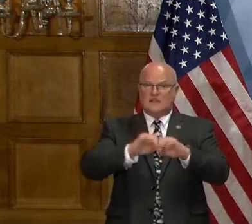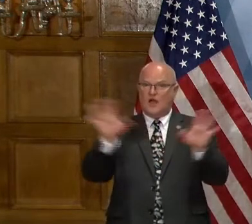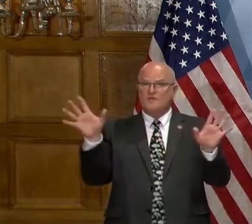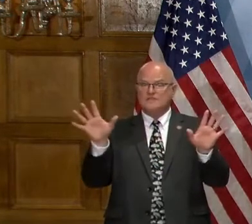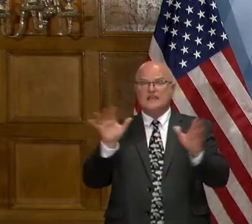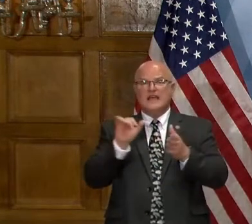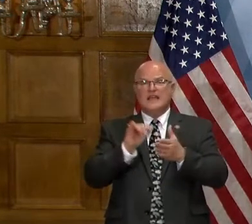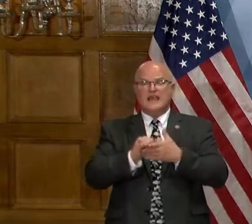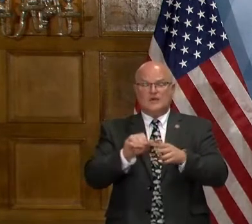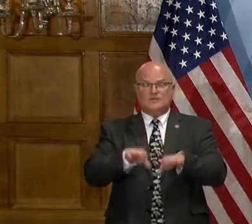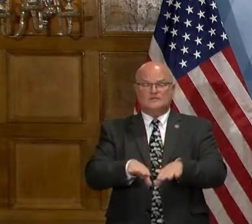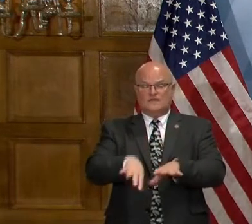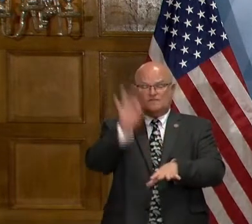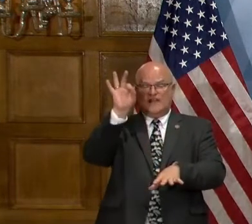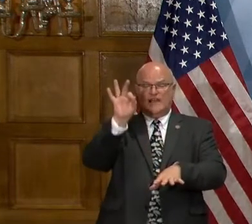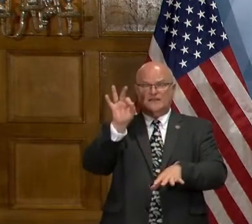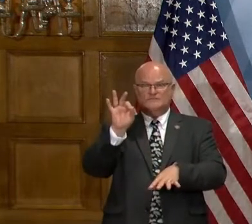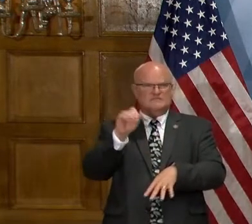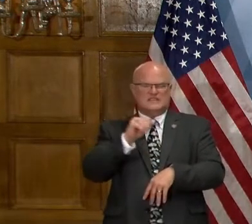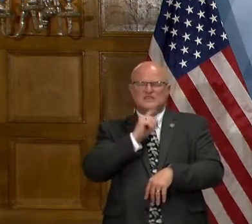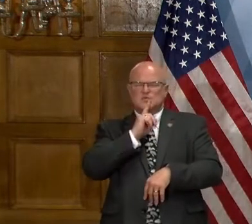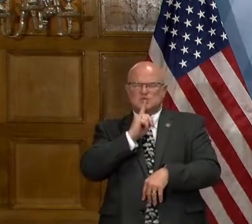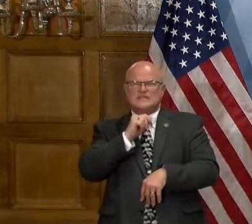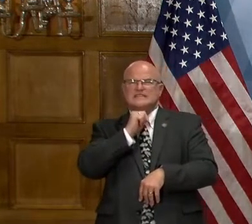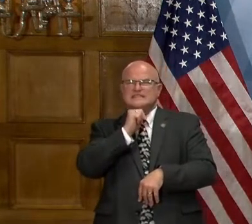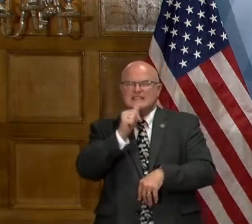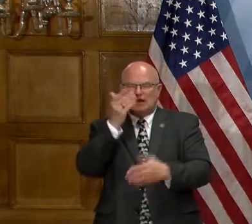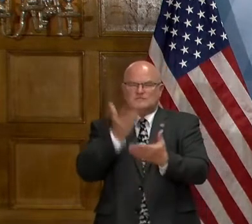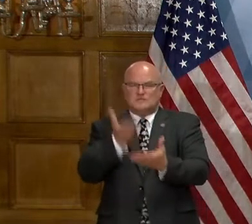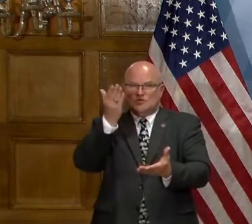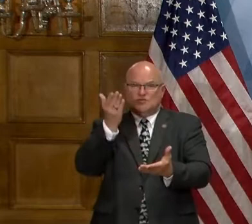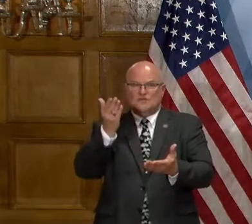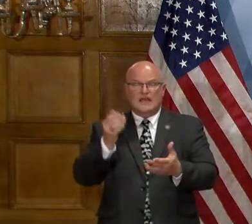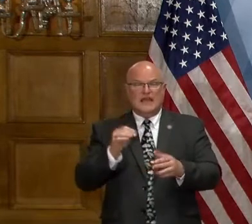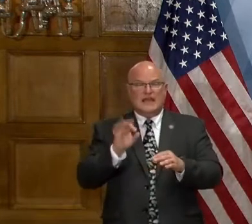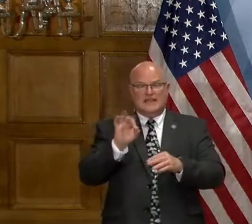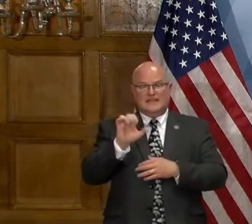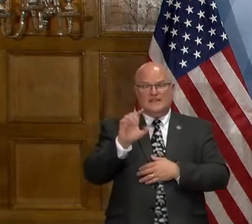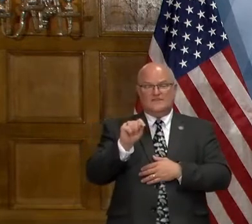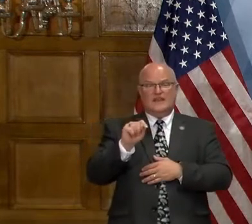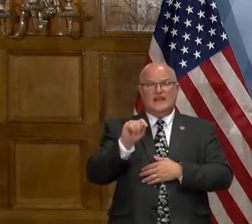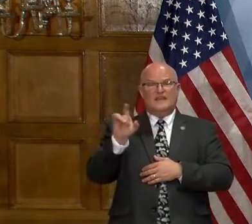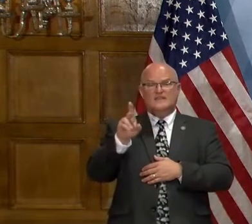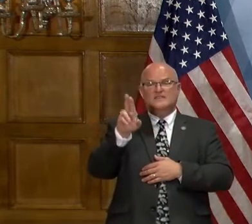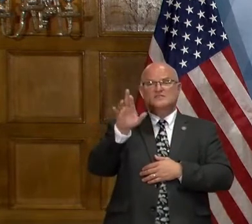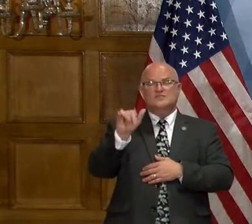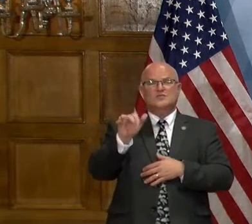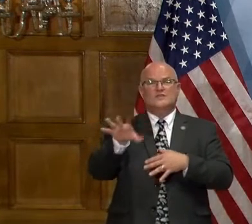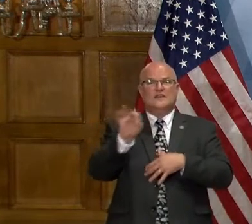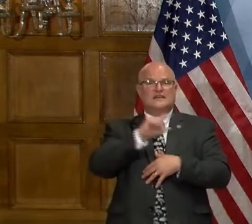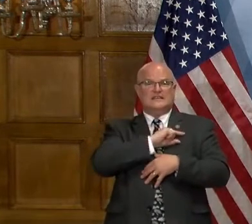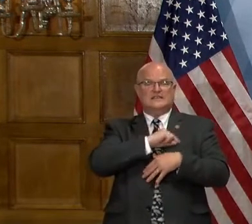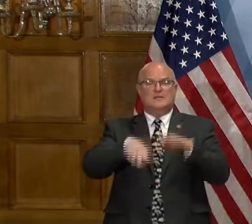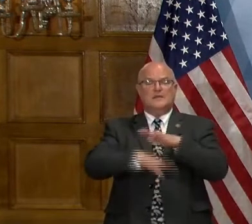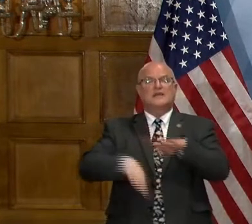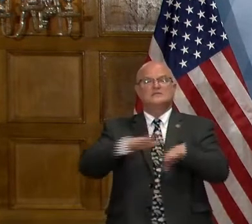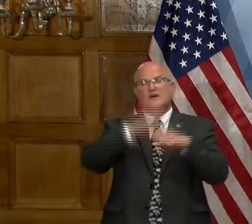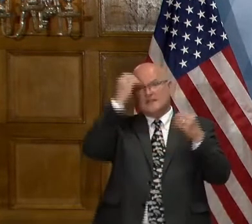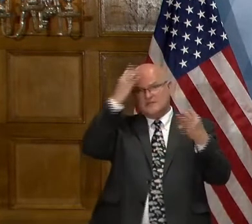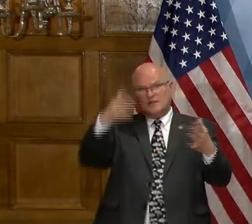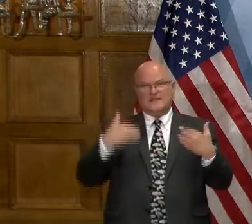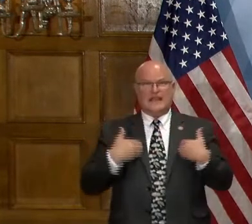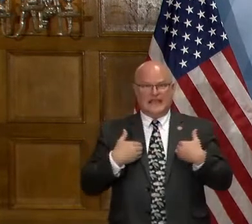obviously, that was uncovered is inconclusive, and the fact is that the jury found him guilty based upon the information that they